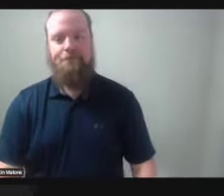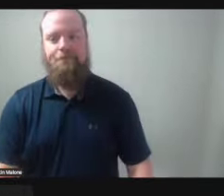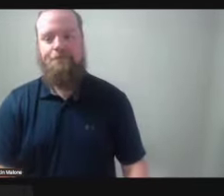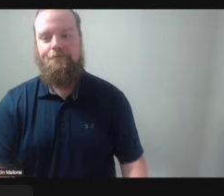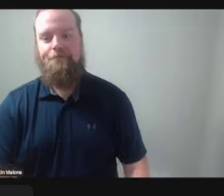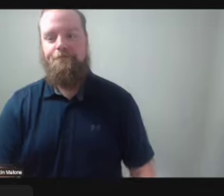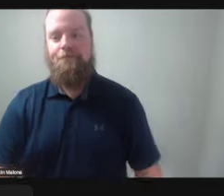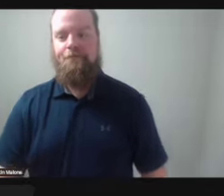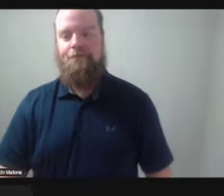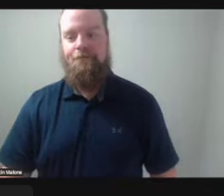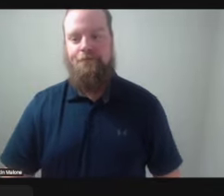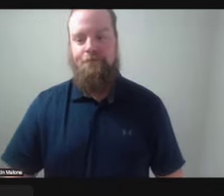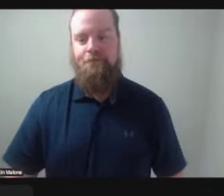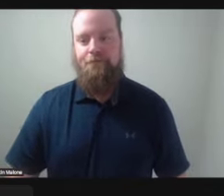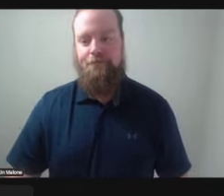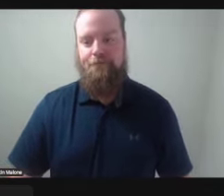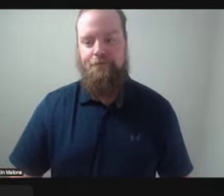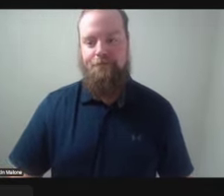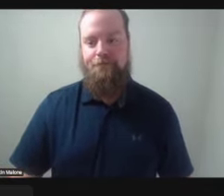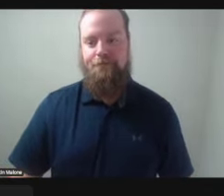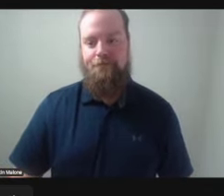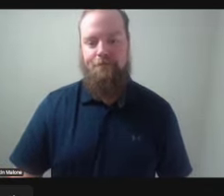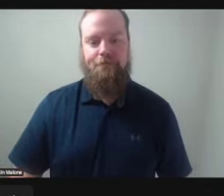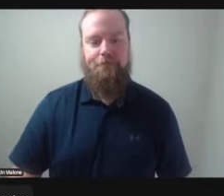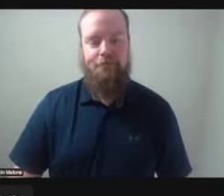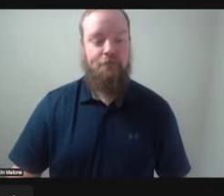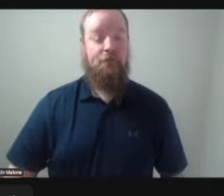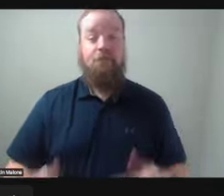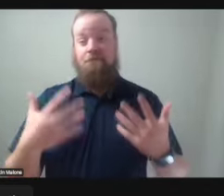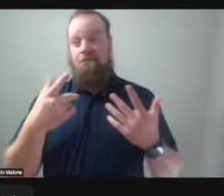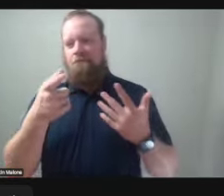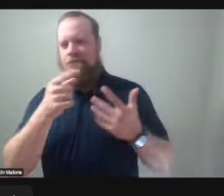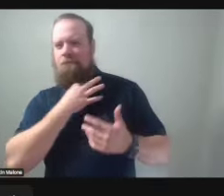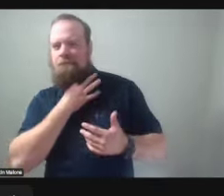World, which is another book I strongly recommend.